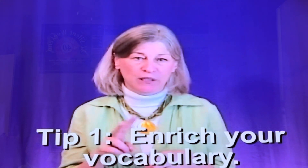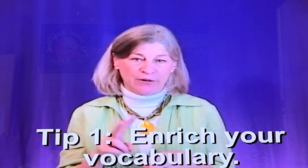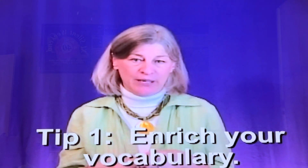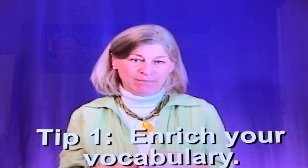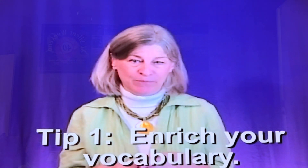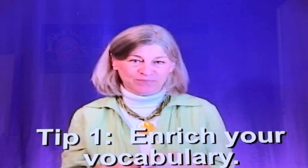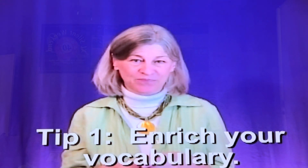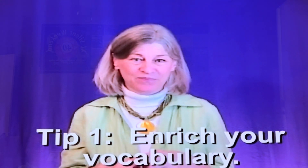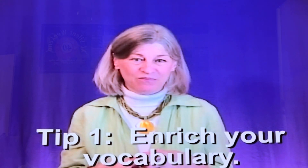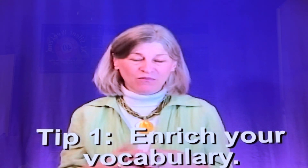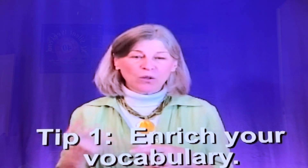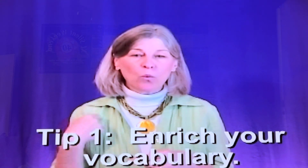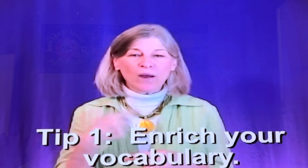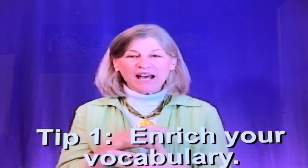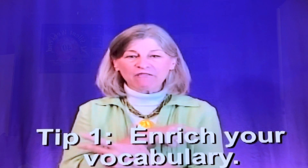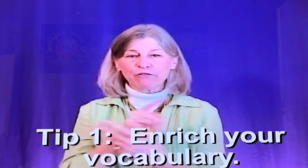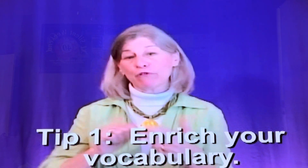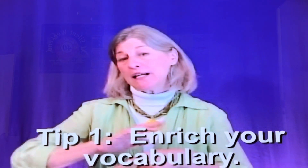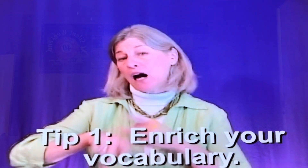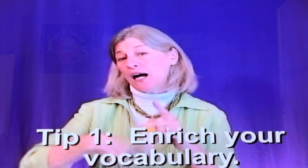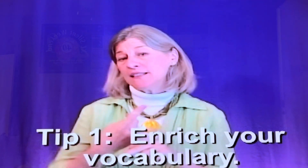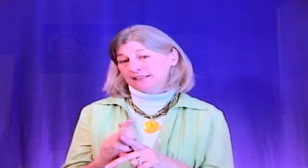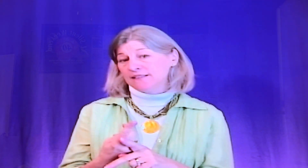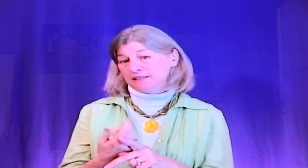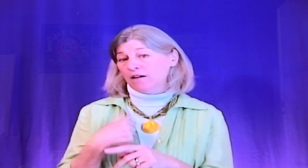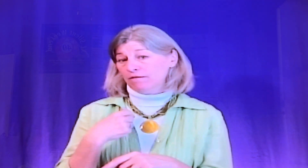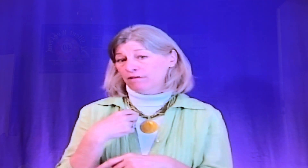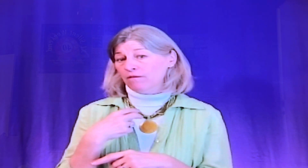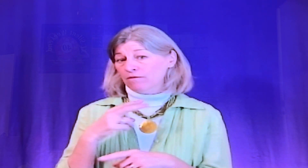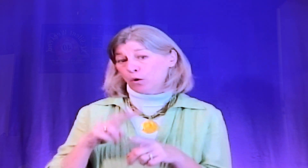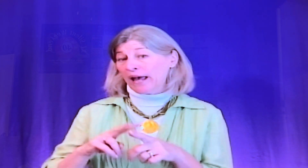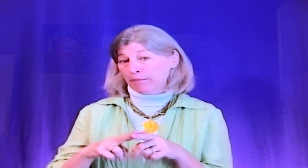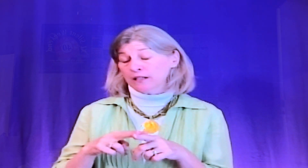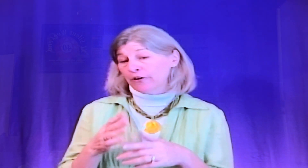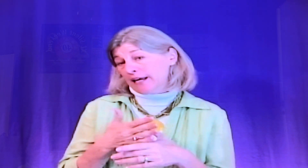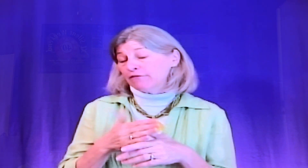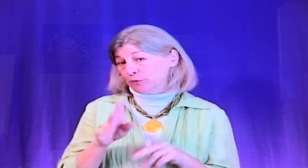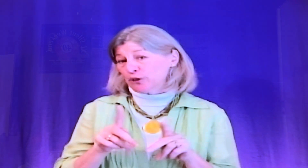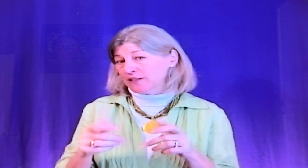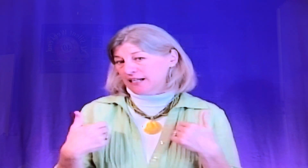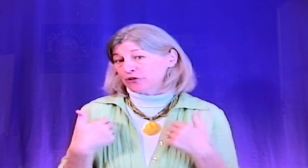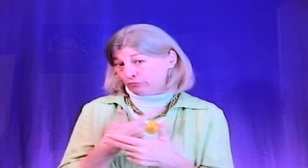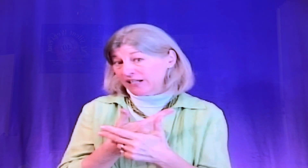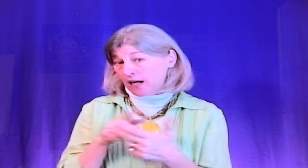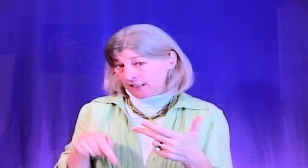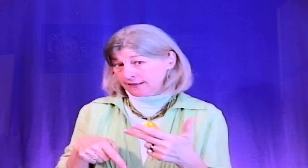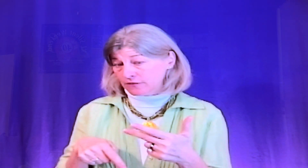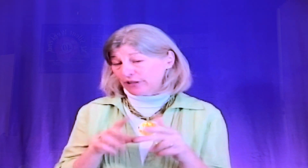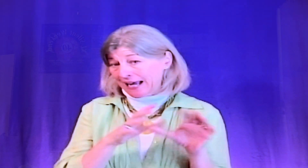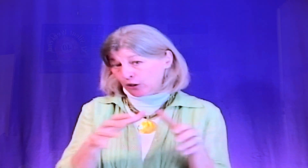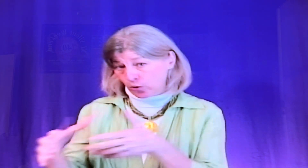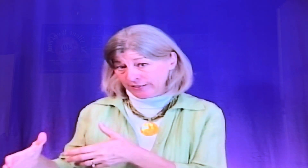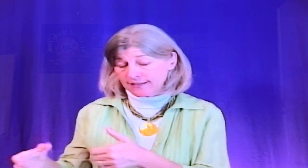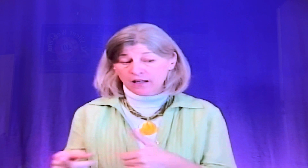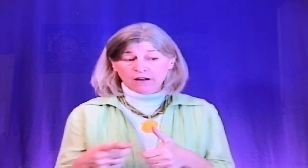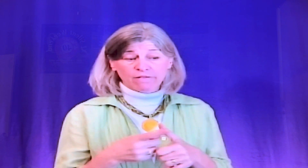vocabulary. We have 3 kinds of vocabulary. The average person has 3 categories.